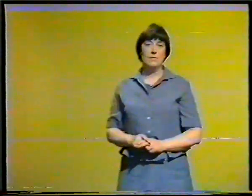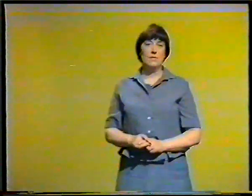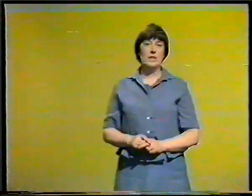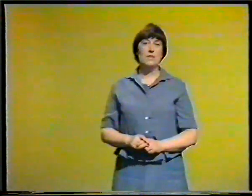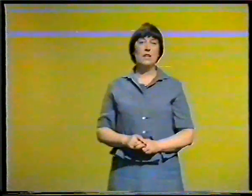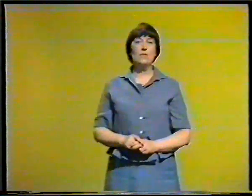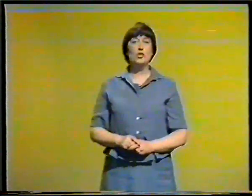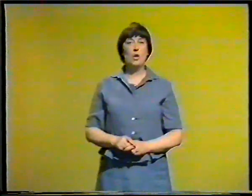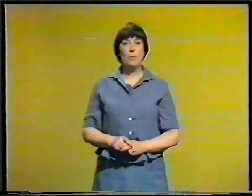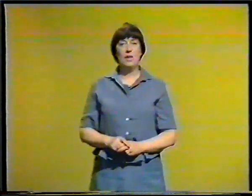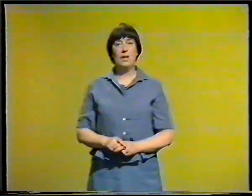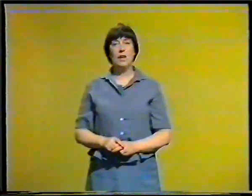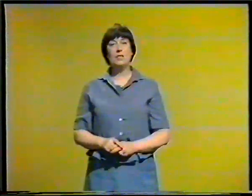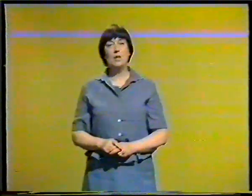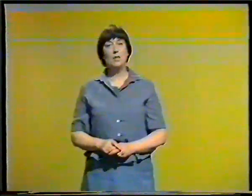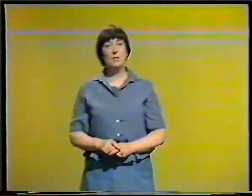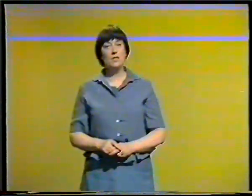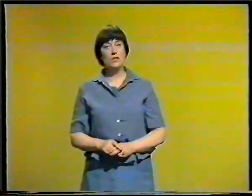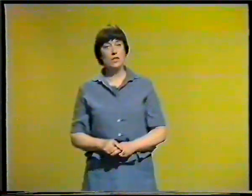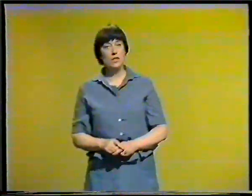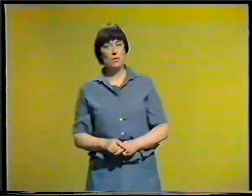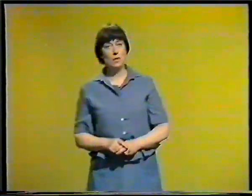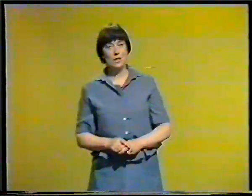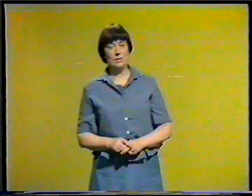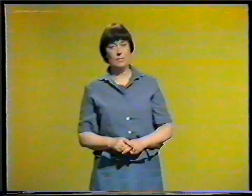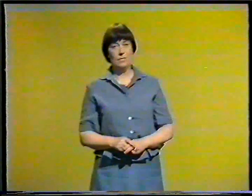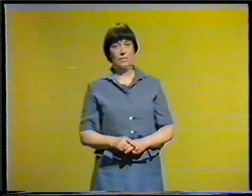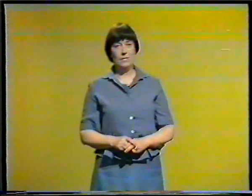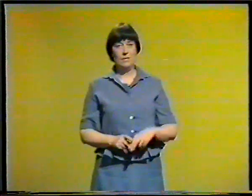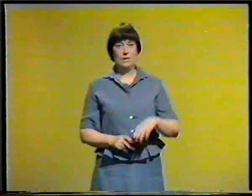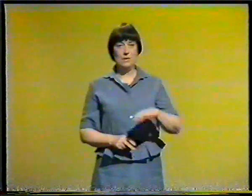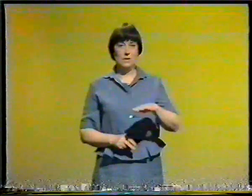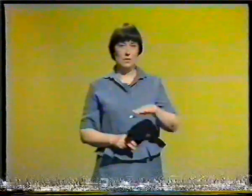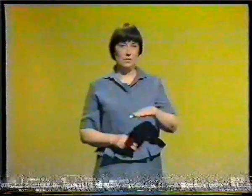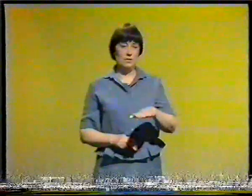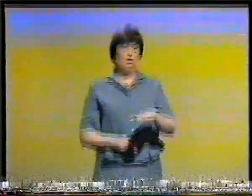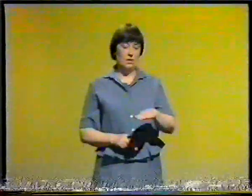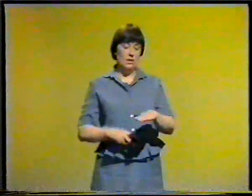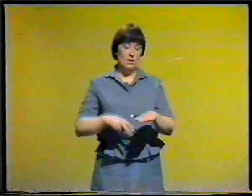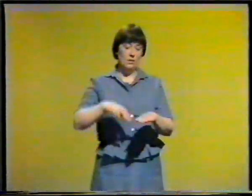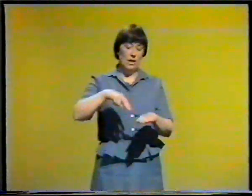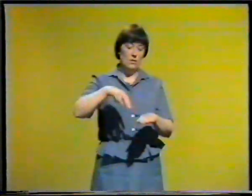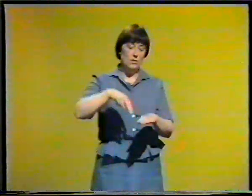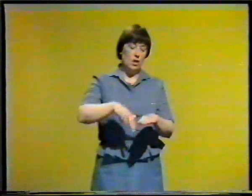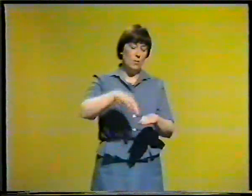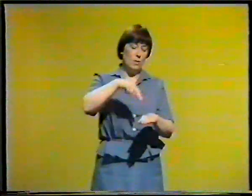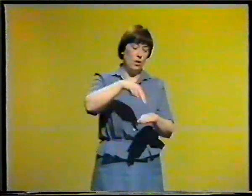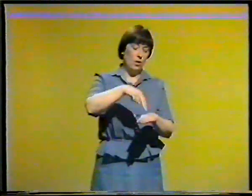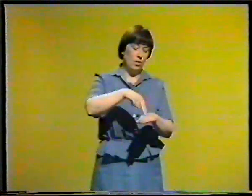Now the sign for jumping has the preposition in it as well. So you can have to jump on,